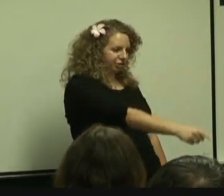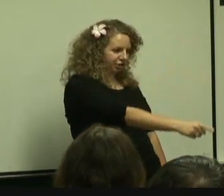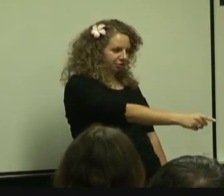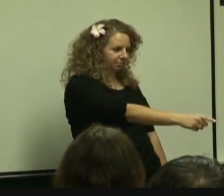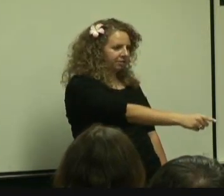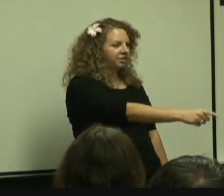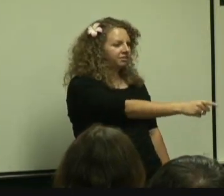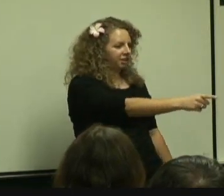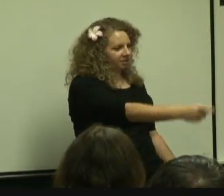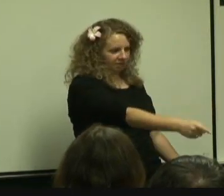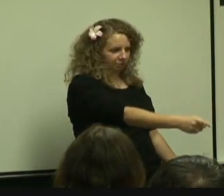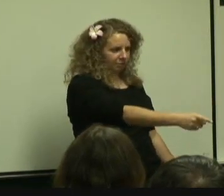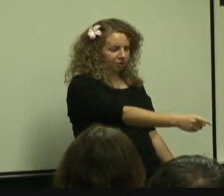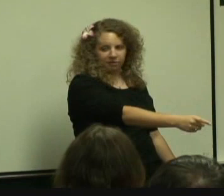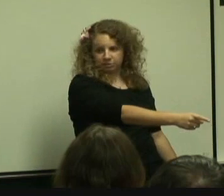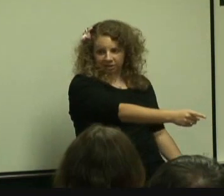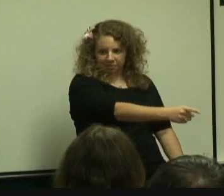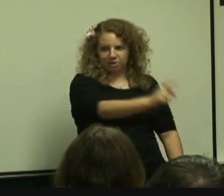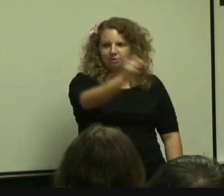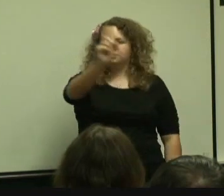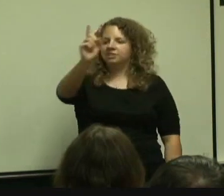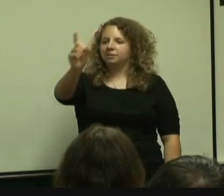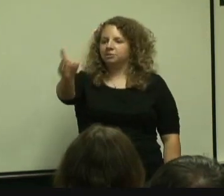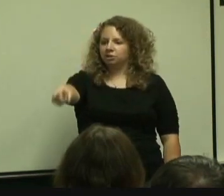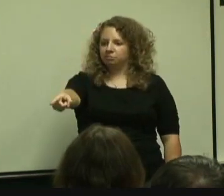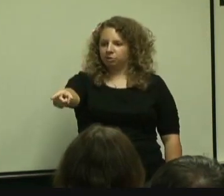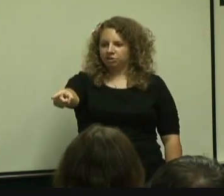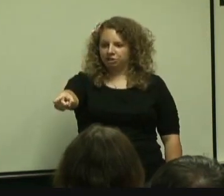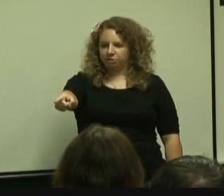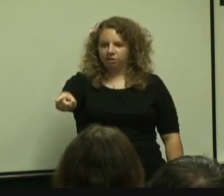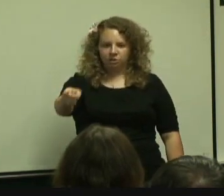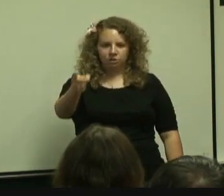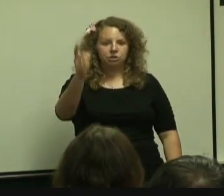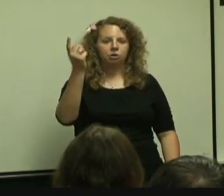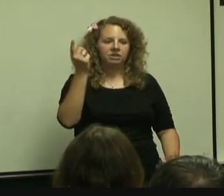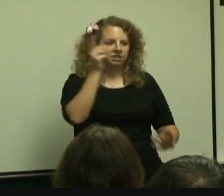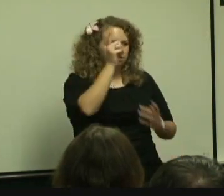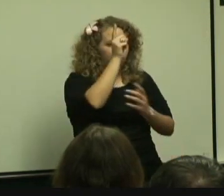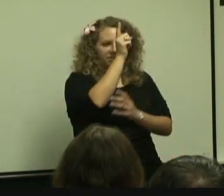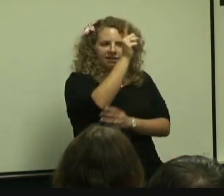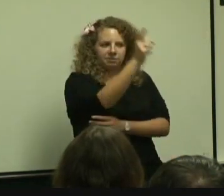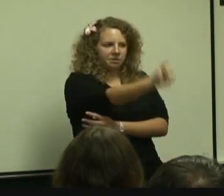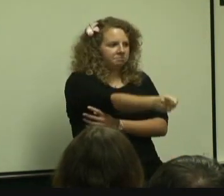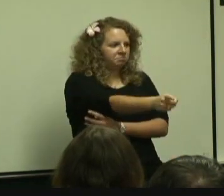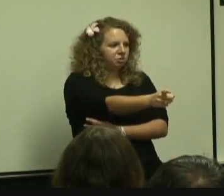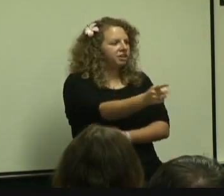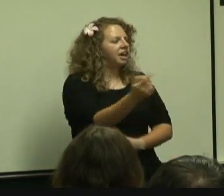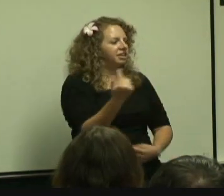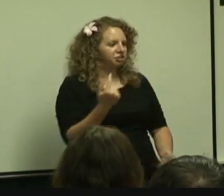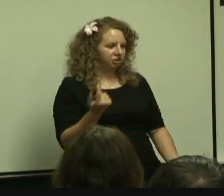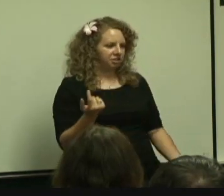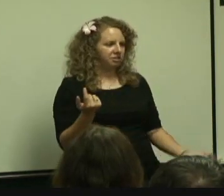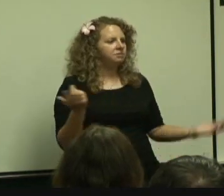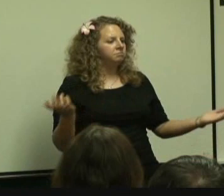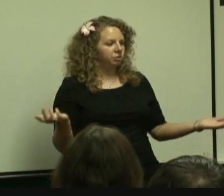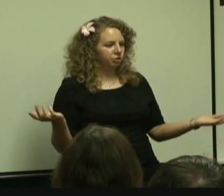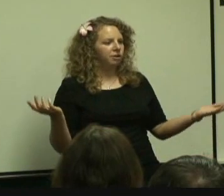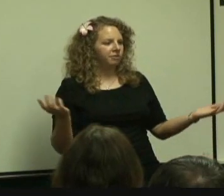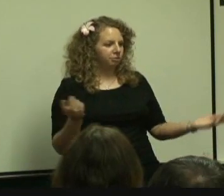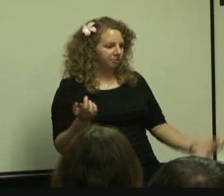to you, then it would be you. If I was talking about you, then I would turn and point to you. So it doesn't always have to be straight ahead. It's just to whoever you're